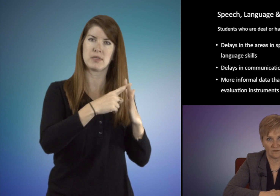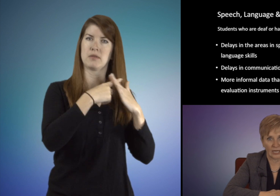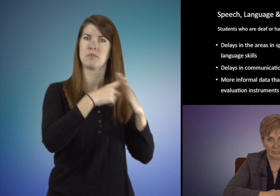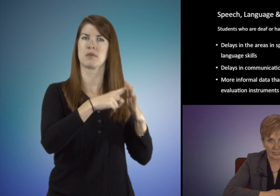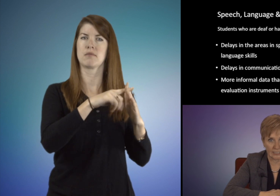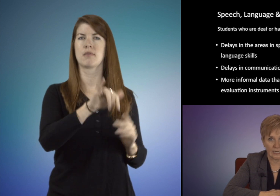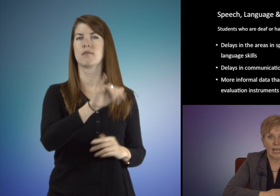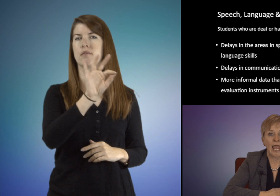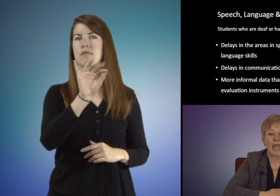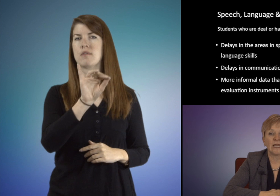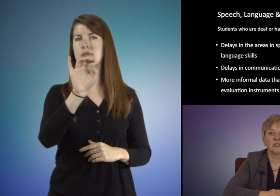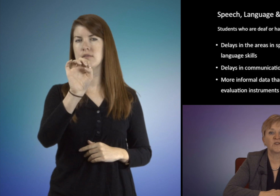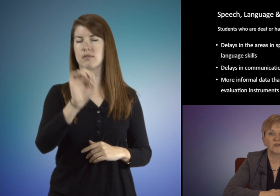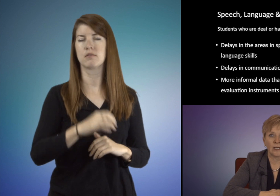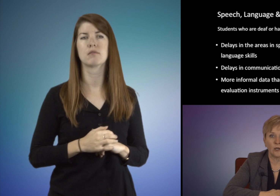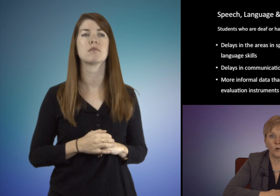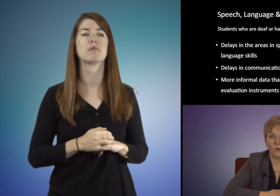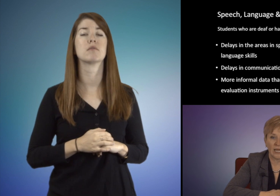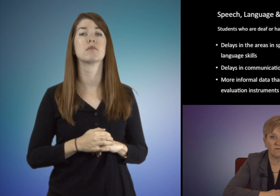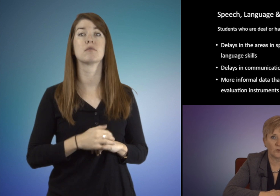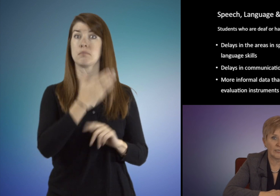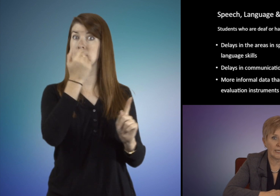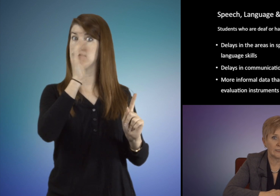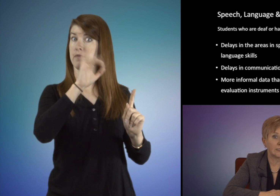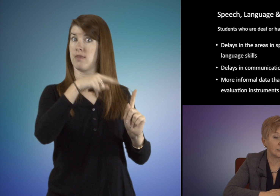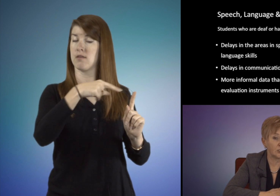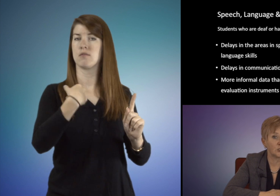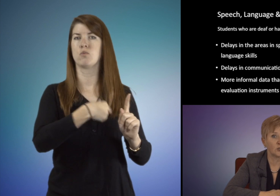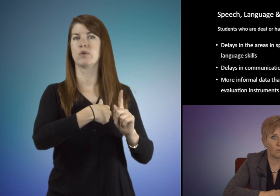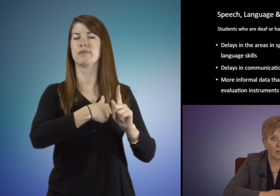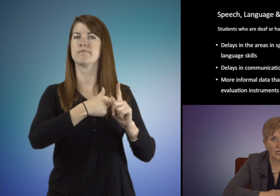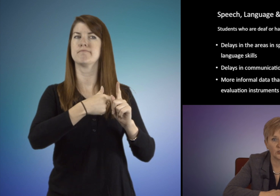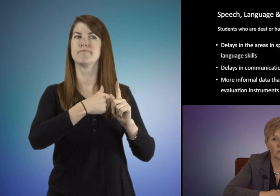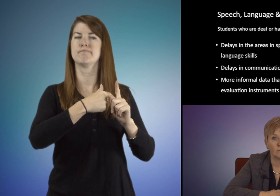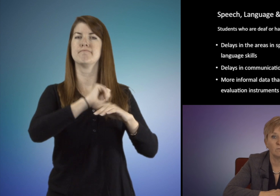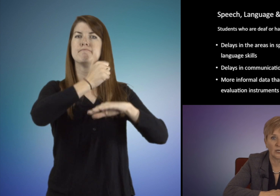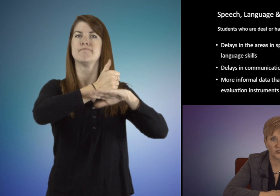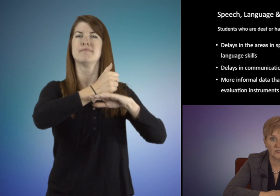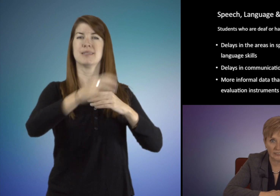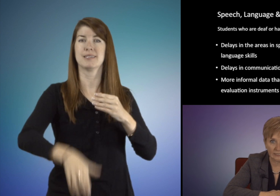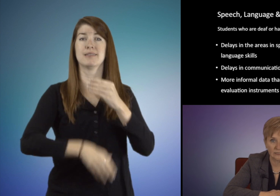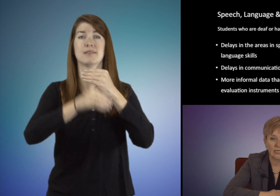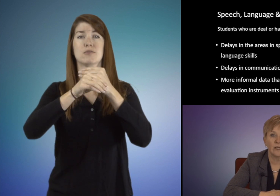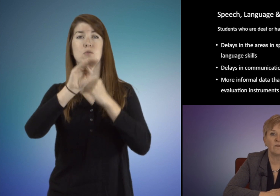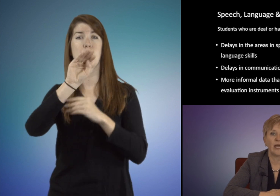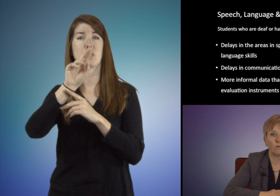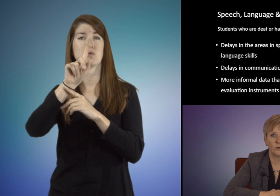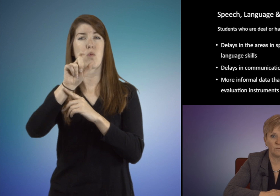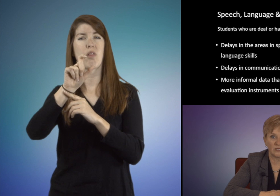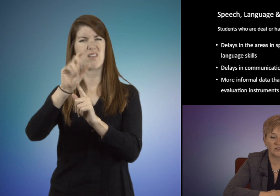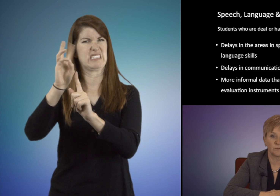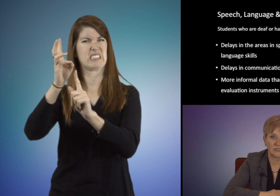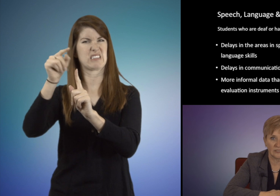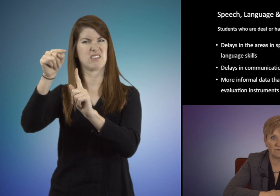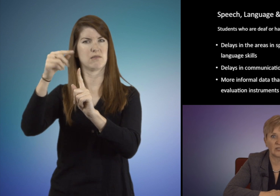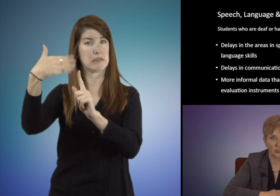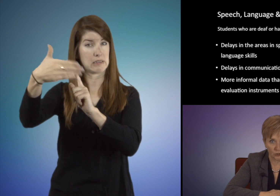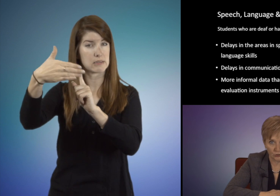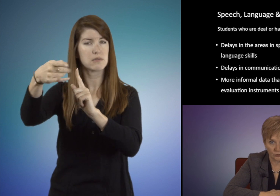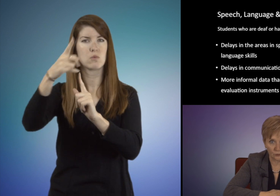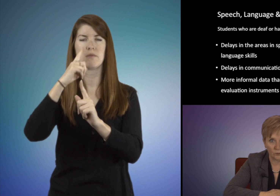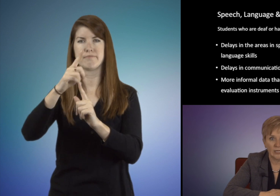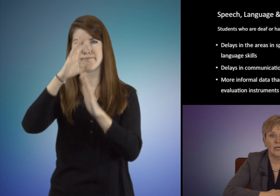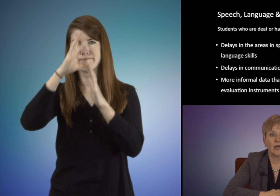the FIE. And so we have created an additional module, Module 6, that will be